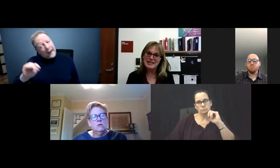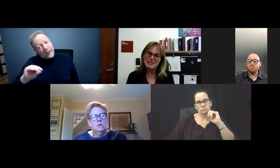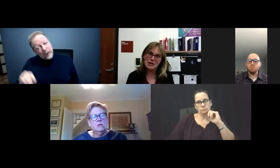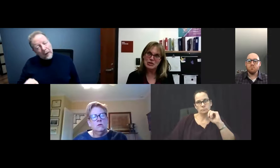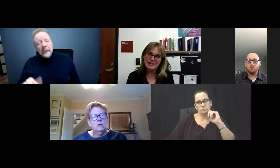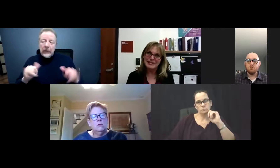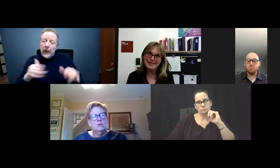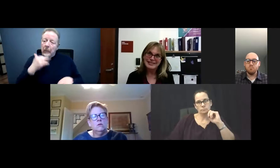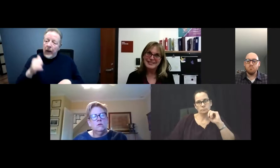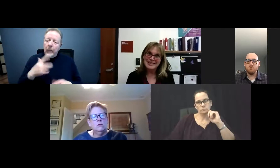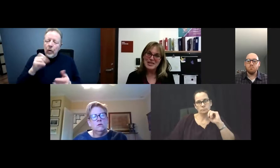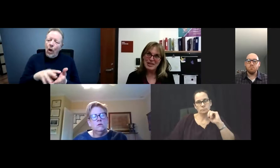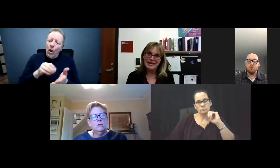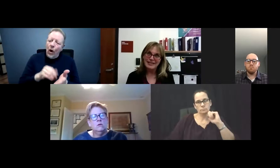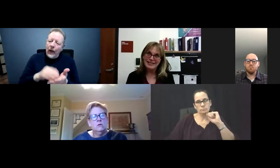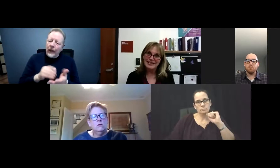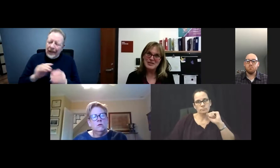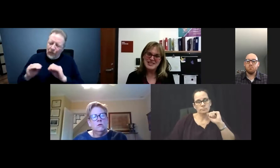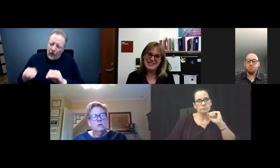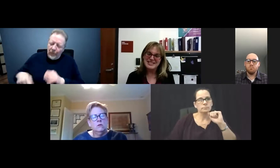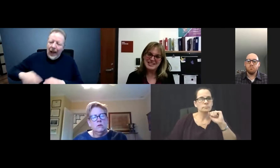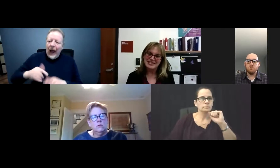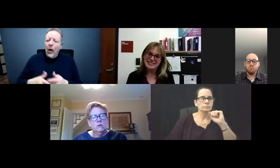even learning that it was necessary.